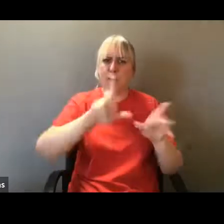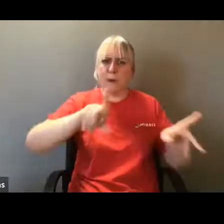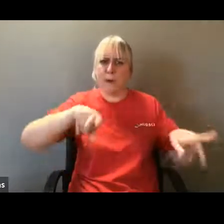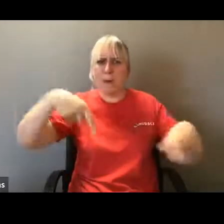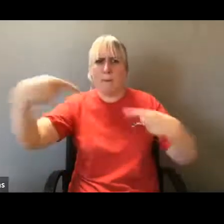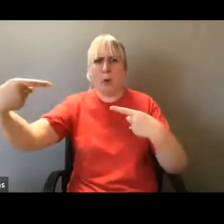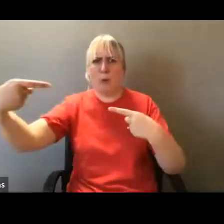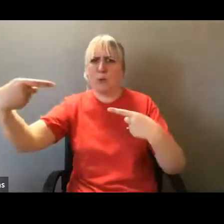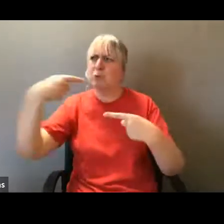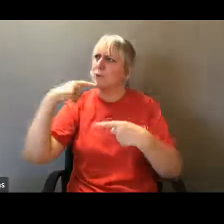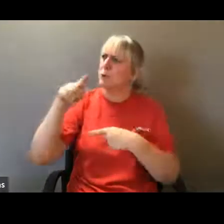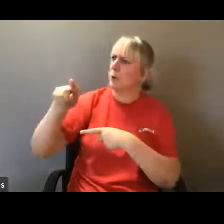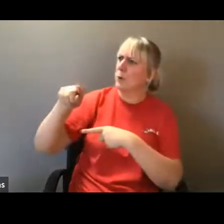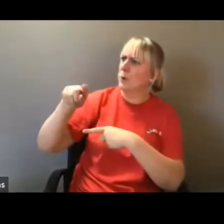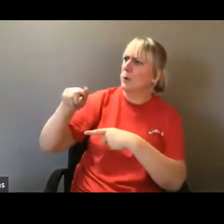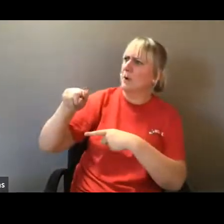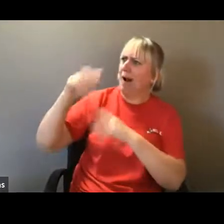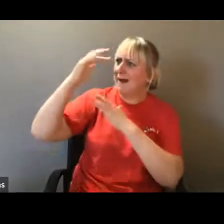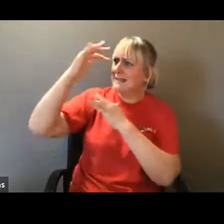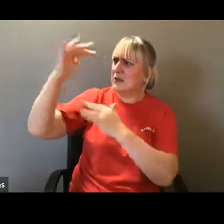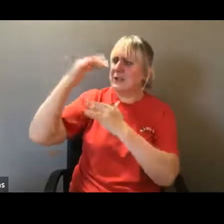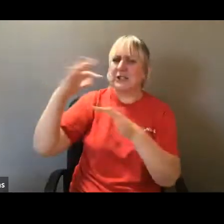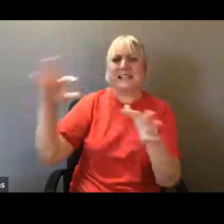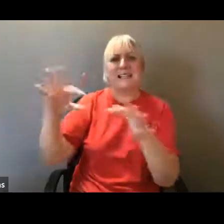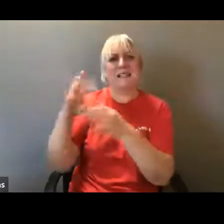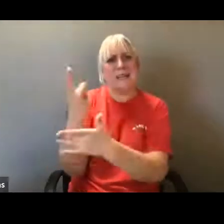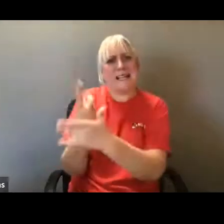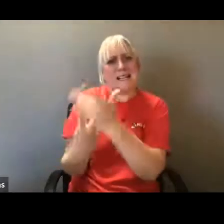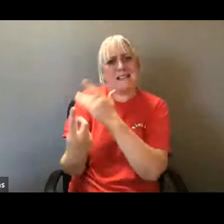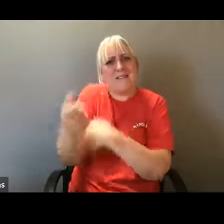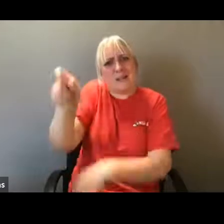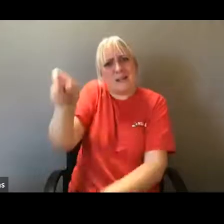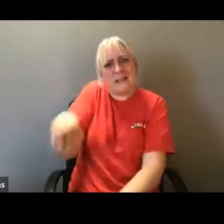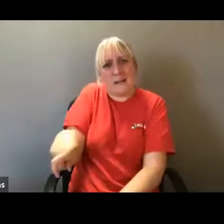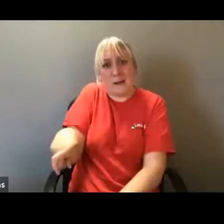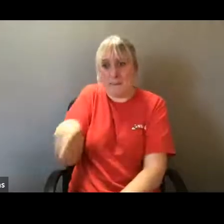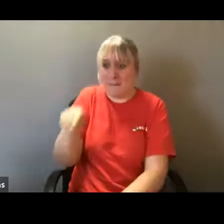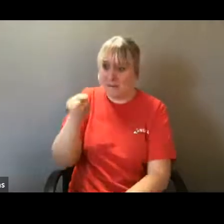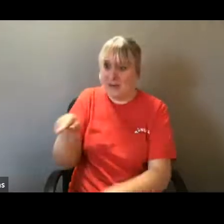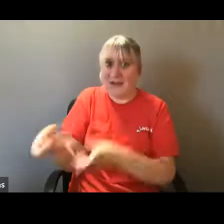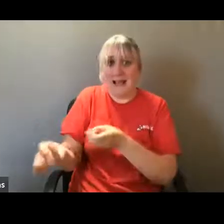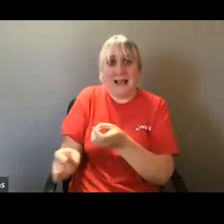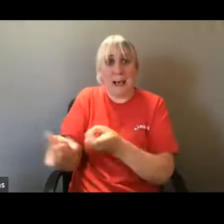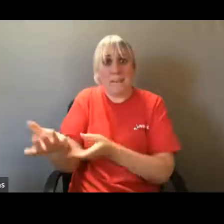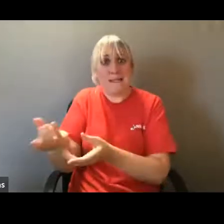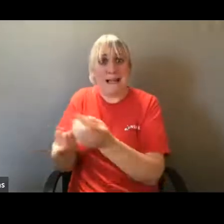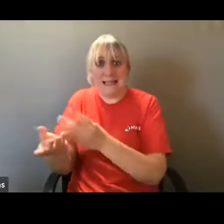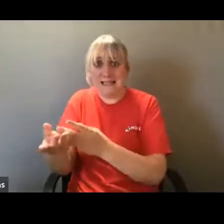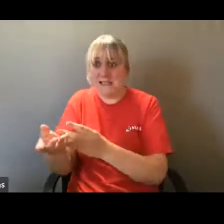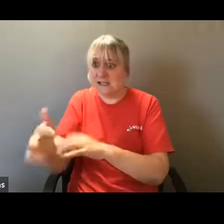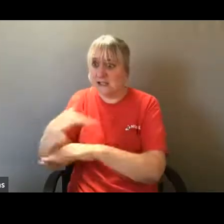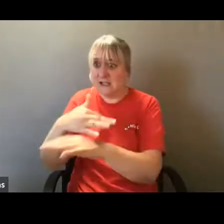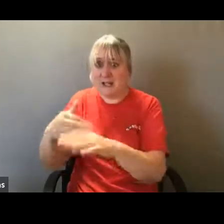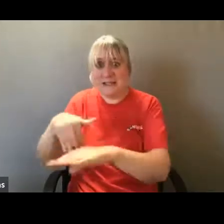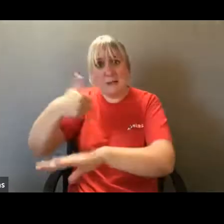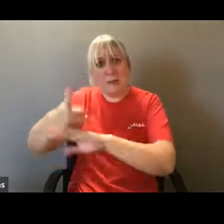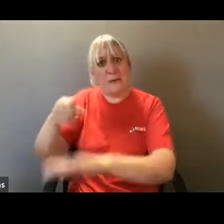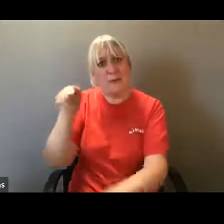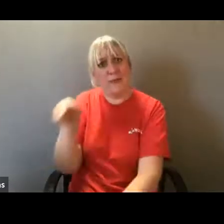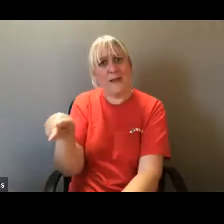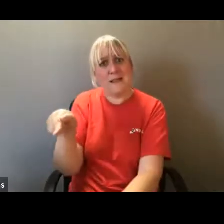core ideology of individualism upon which capitalist society rests. He described an individual model